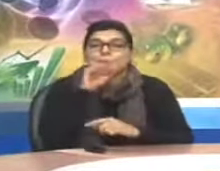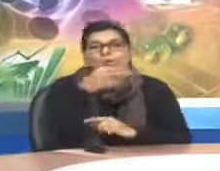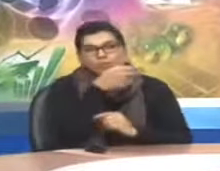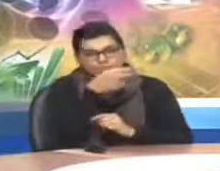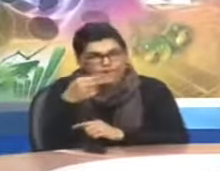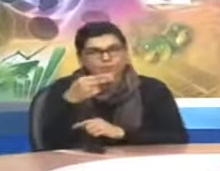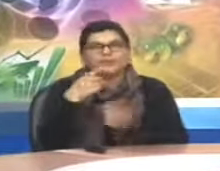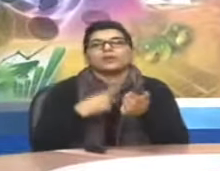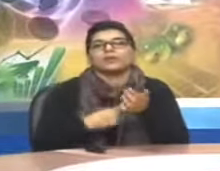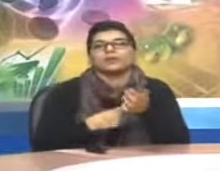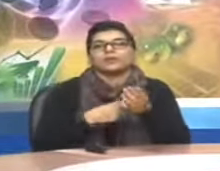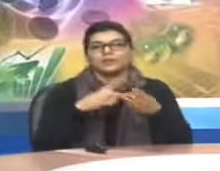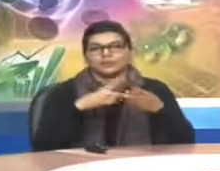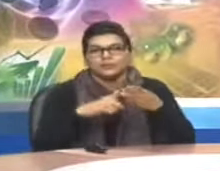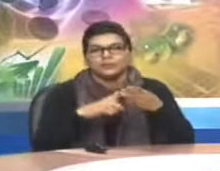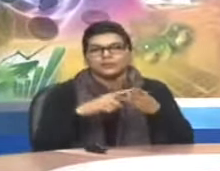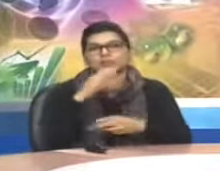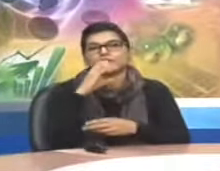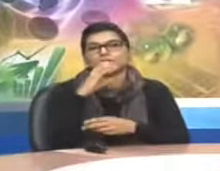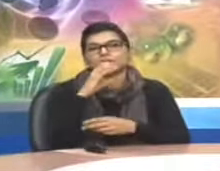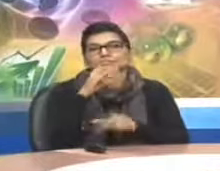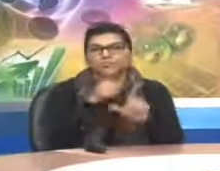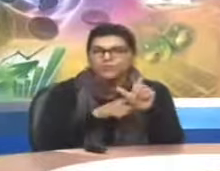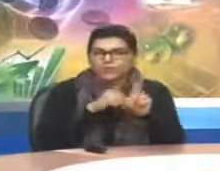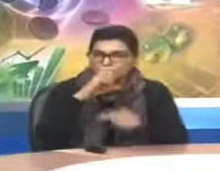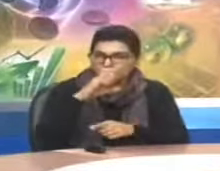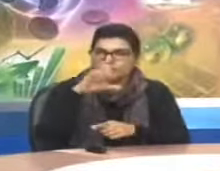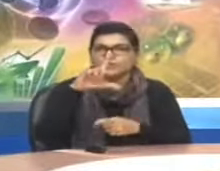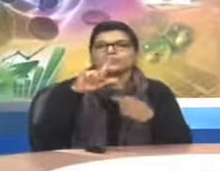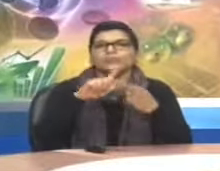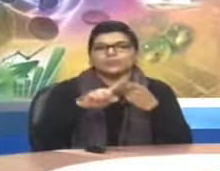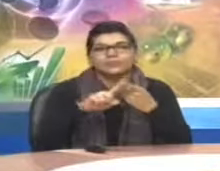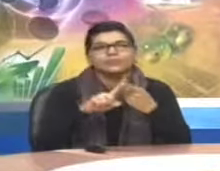is a useful thing, and that is known as recycle.